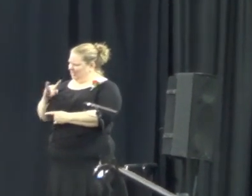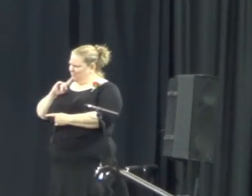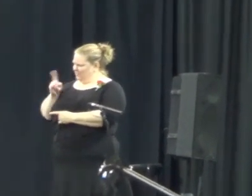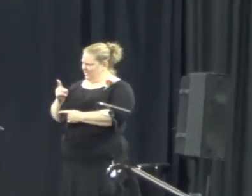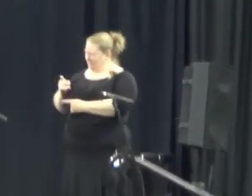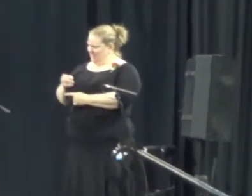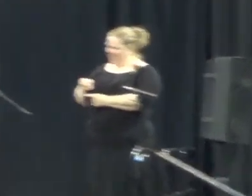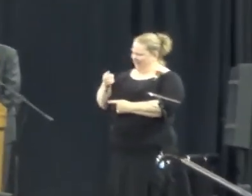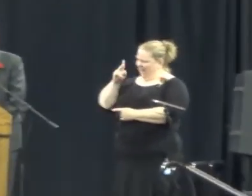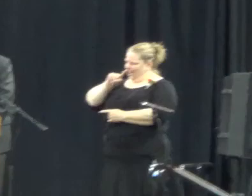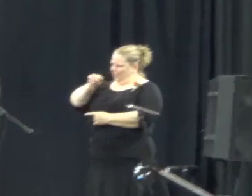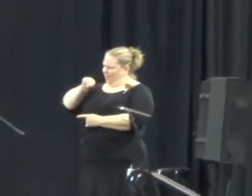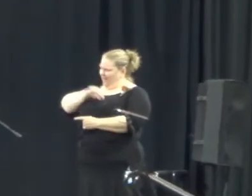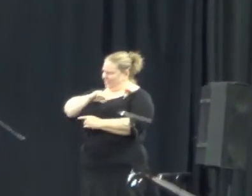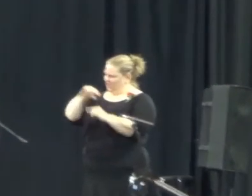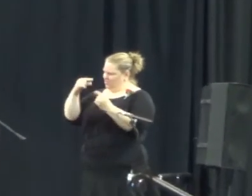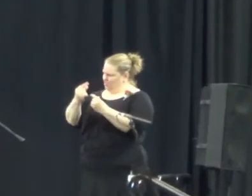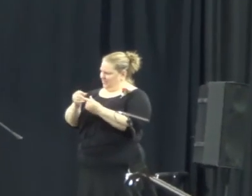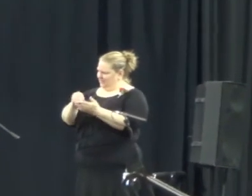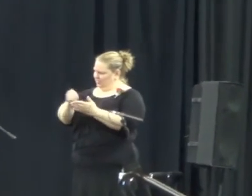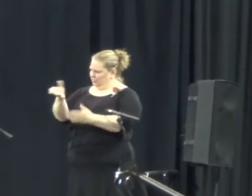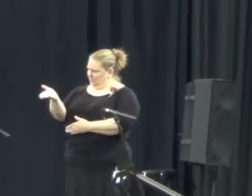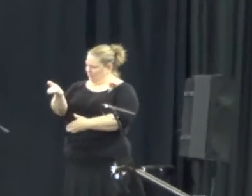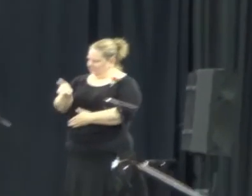really high quality group of students."